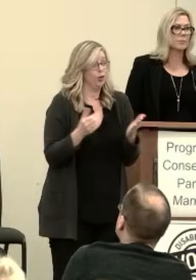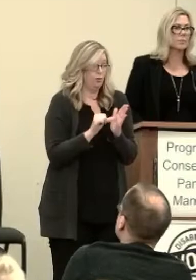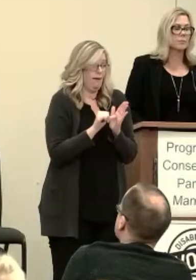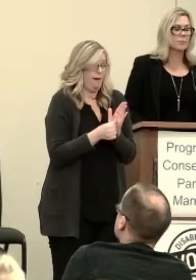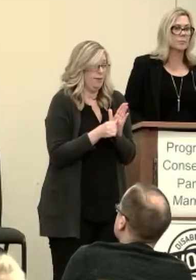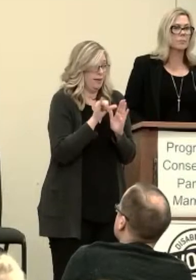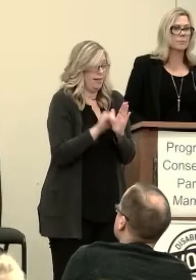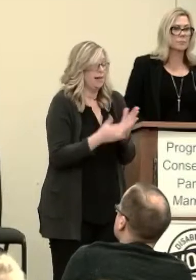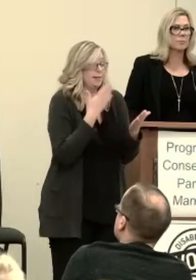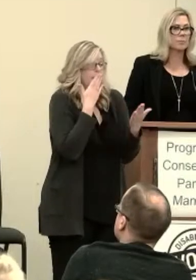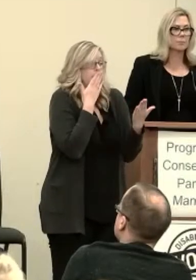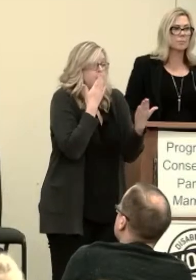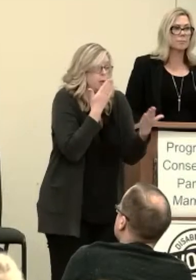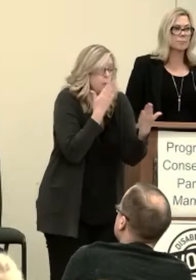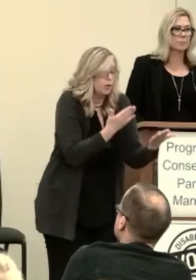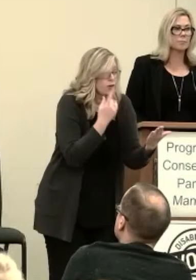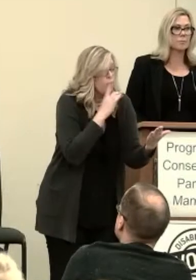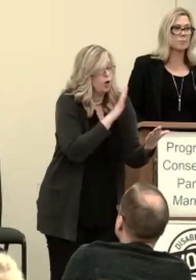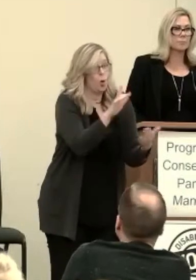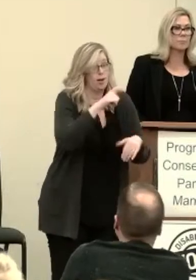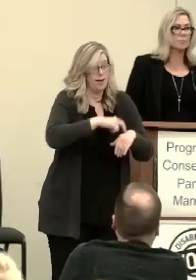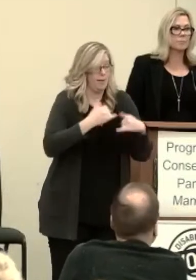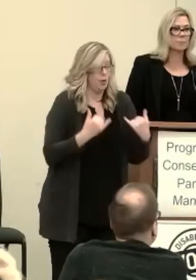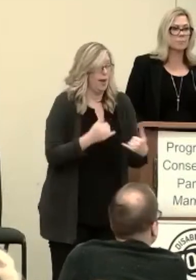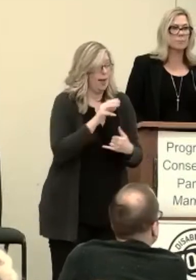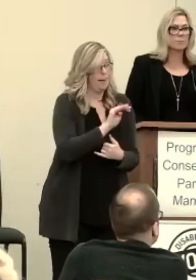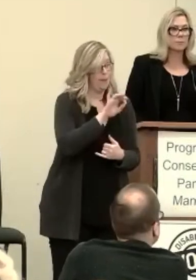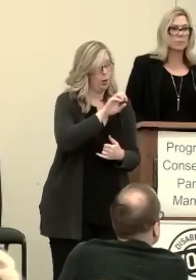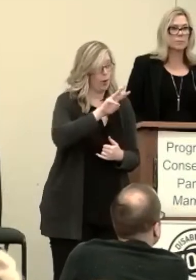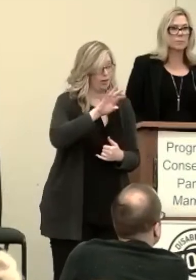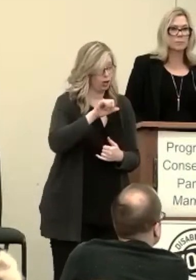say miigwech for the time today. Miigwech.